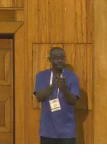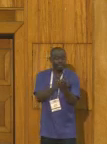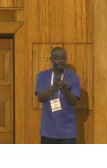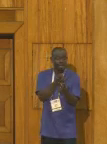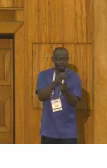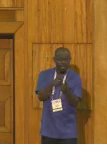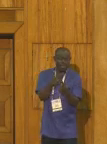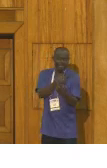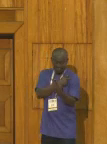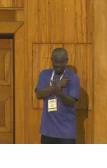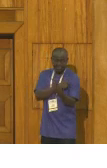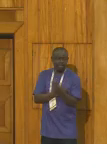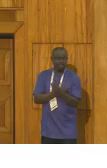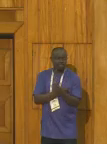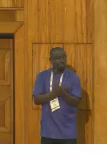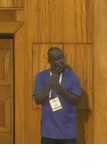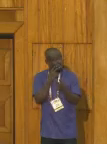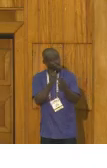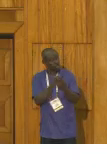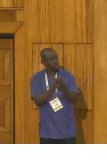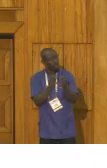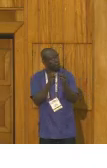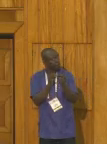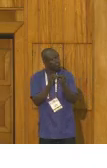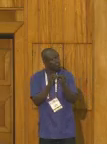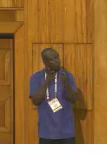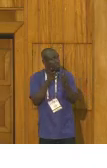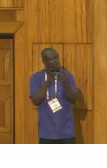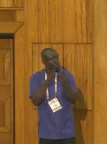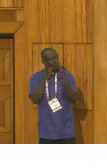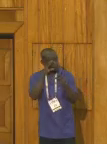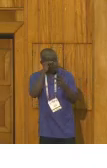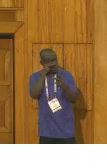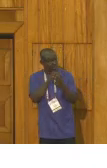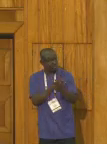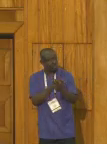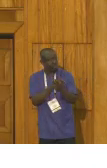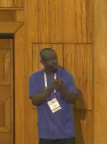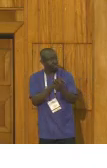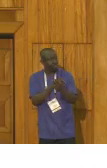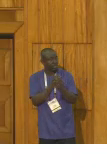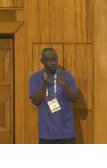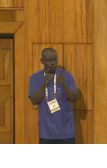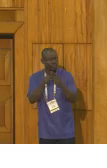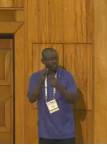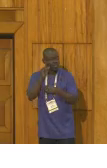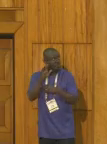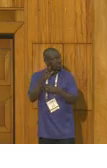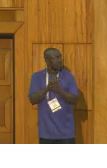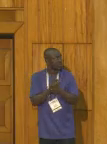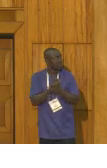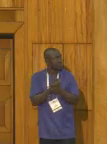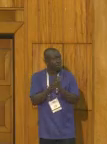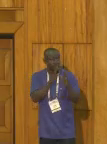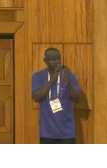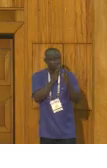the injectable. But we have seen that more uptake was among the male counterparts as compared to the females. And then when